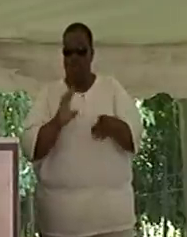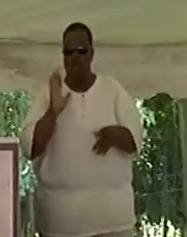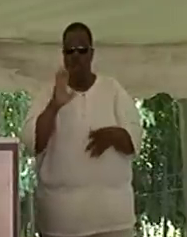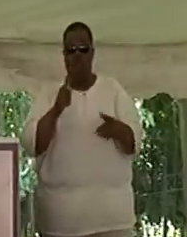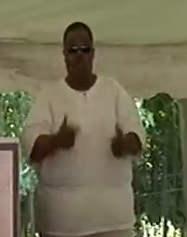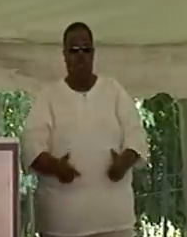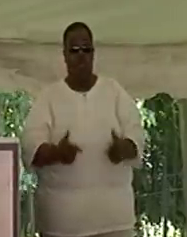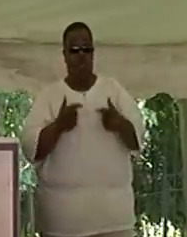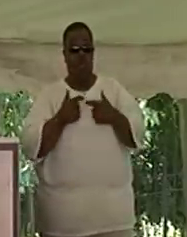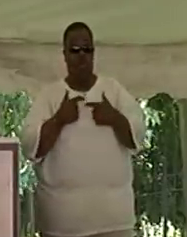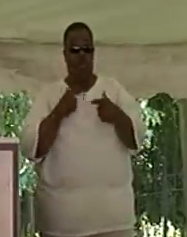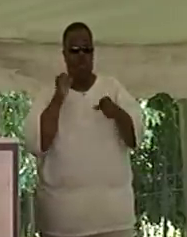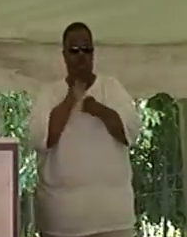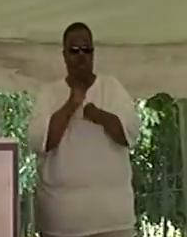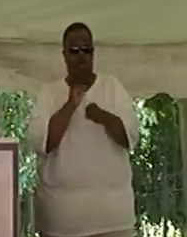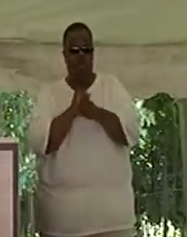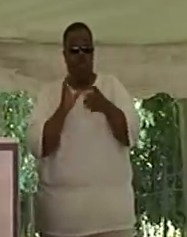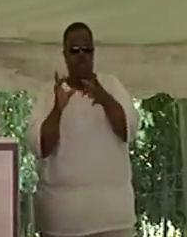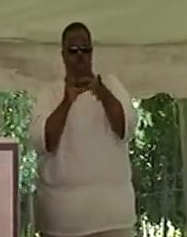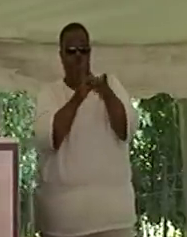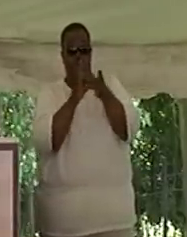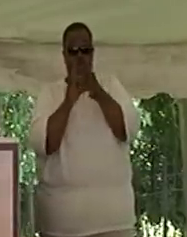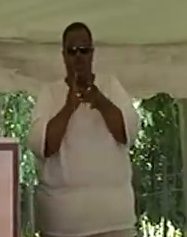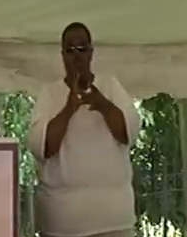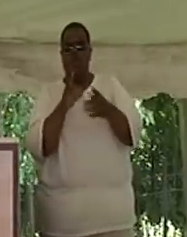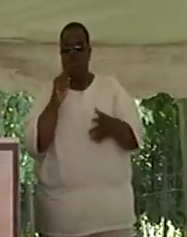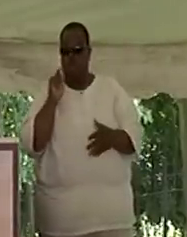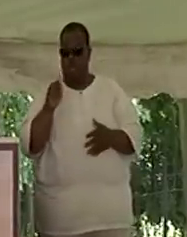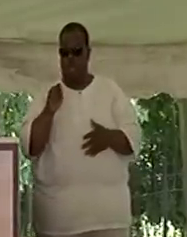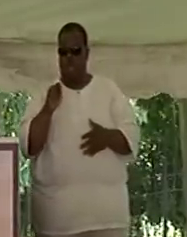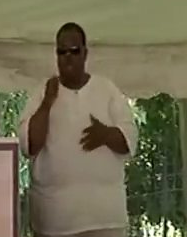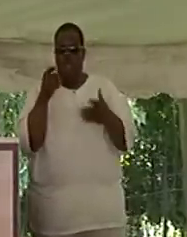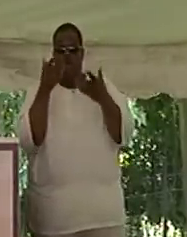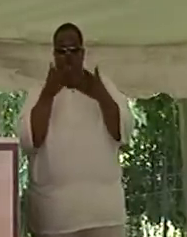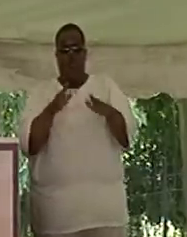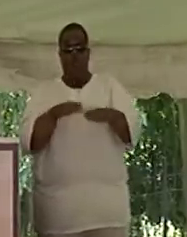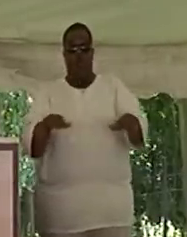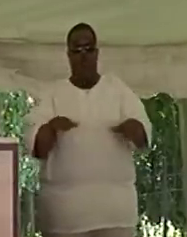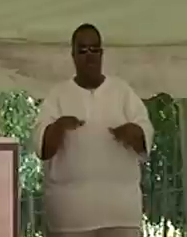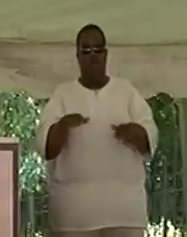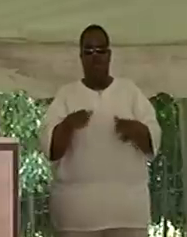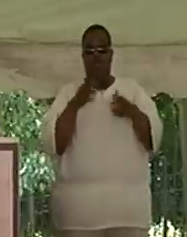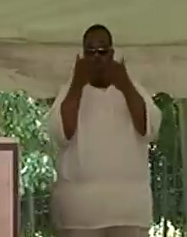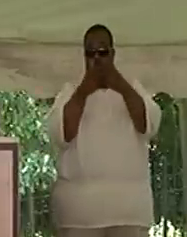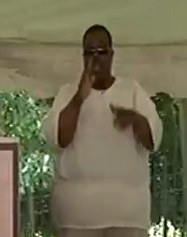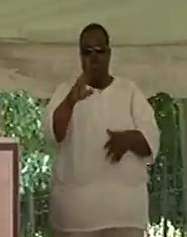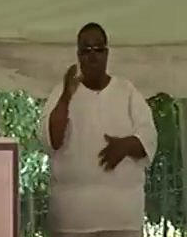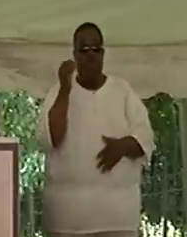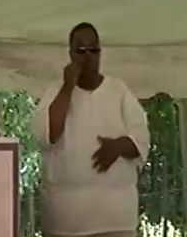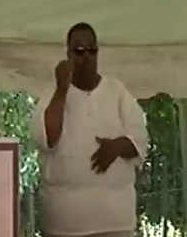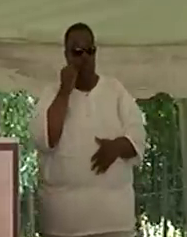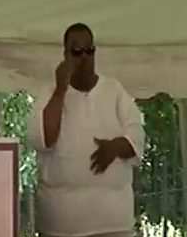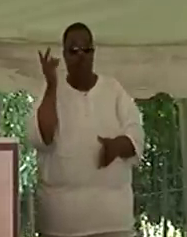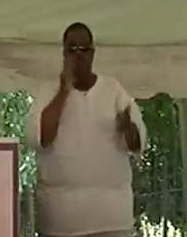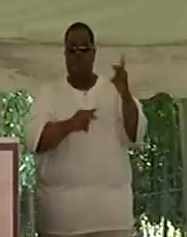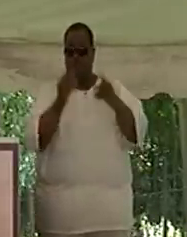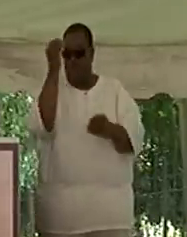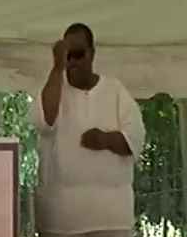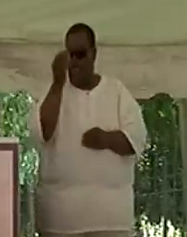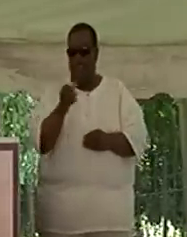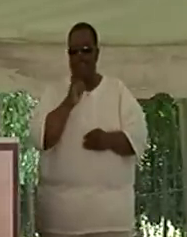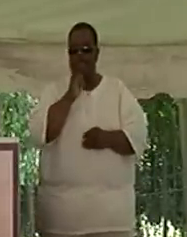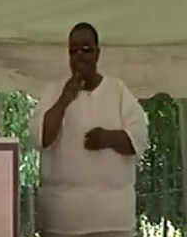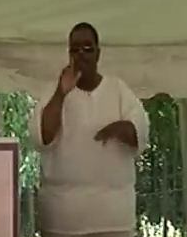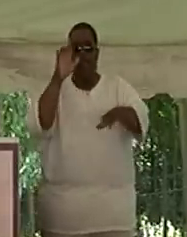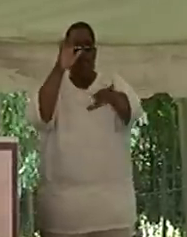her life and working with the collaboratives and how she almost lost her kids when she lost her home. And she said that people had told her,